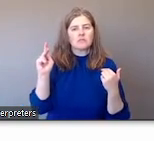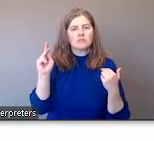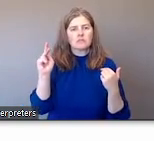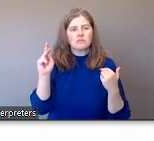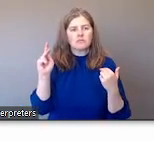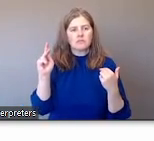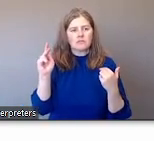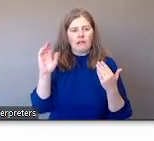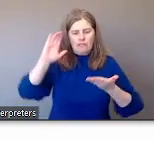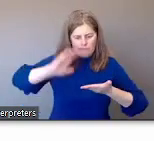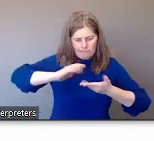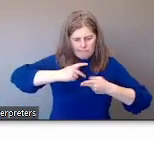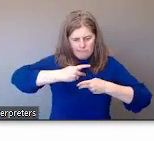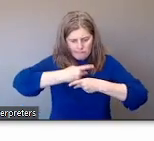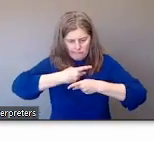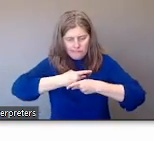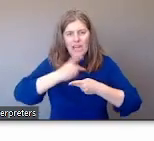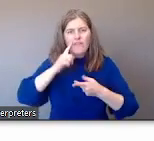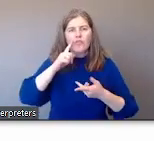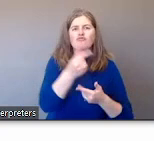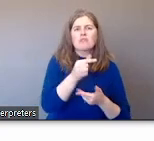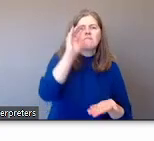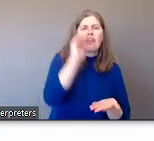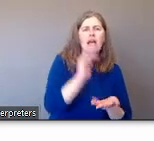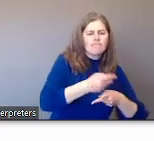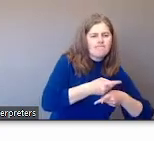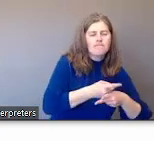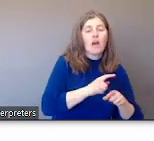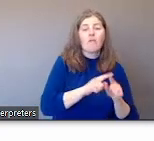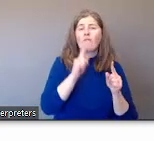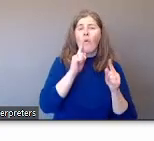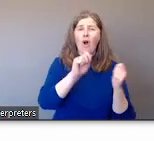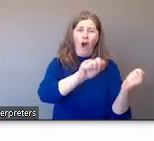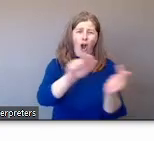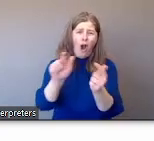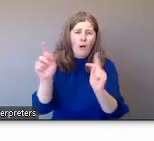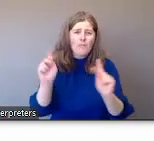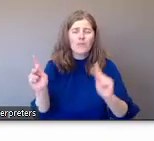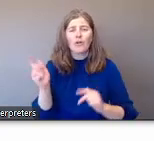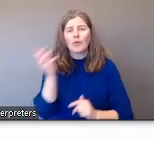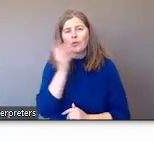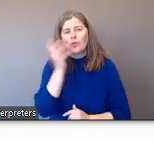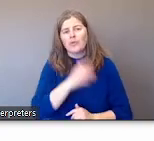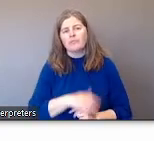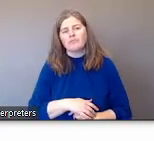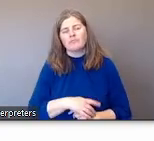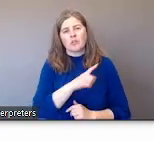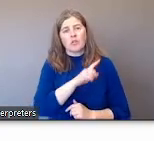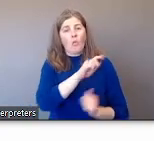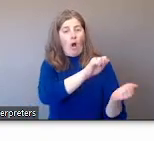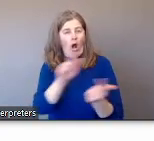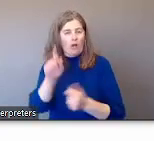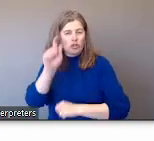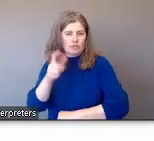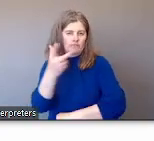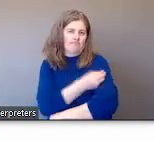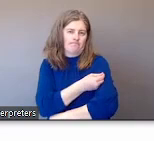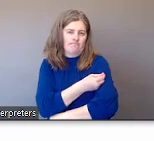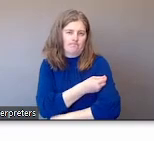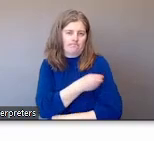and caution in low levels of risk. But for everybody, should be vaccinated, not just if